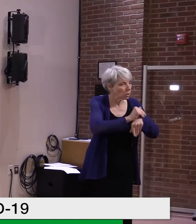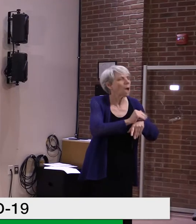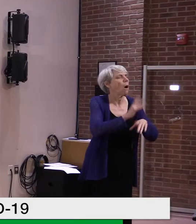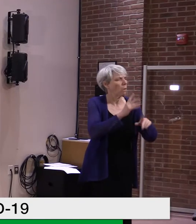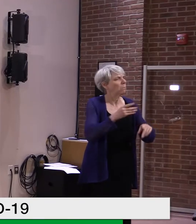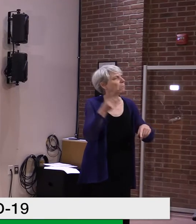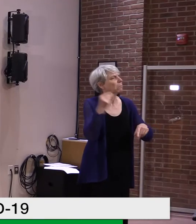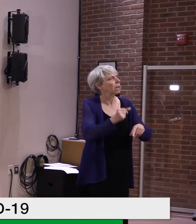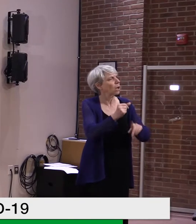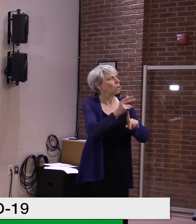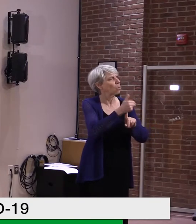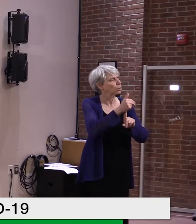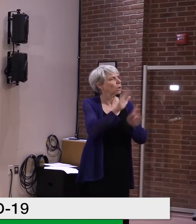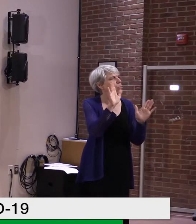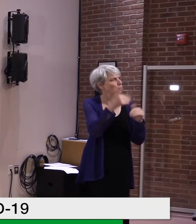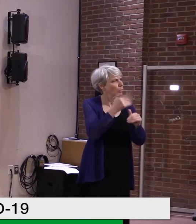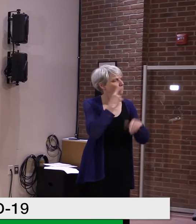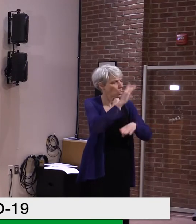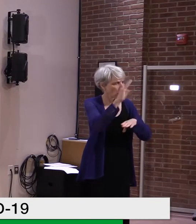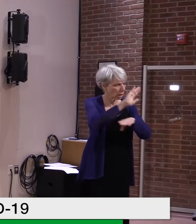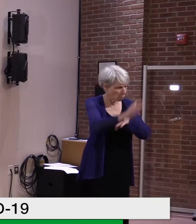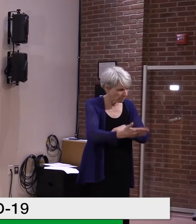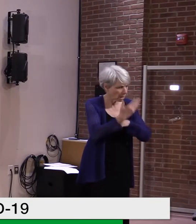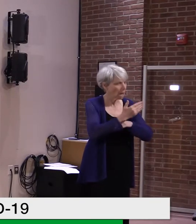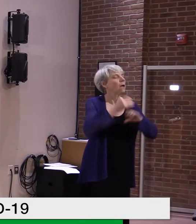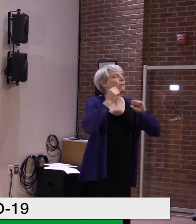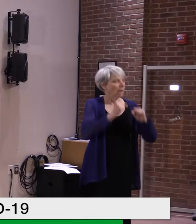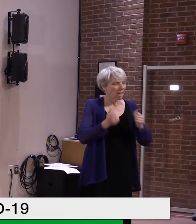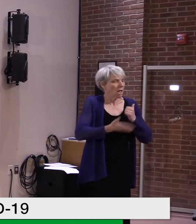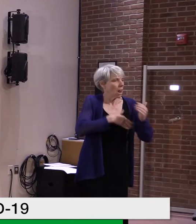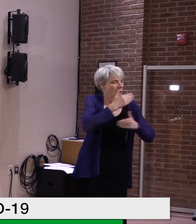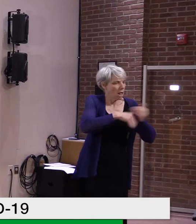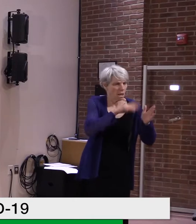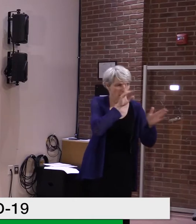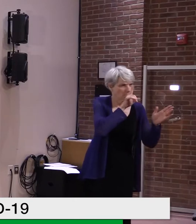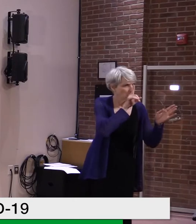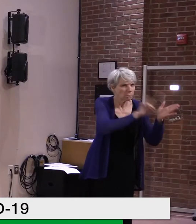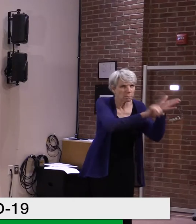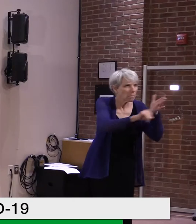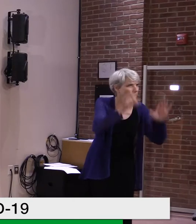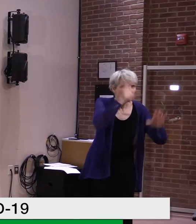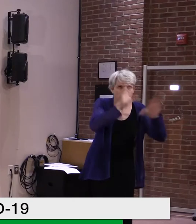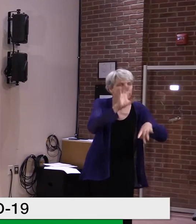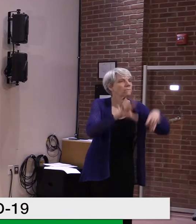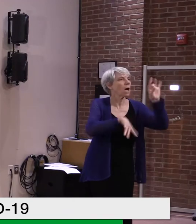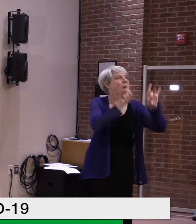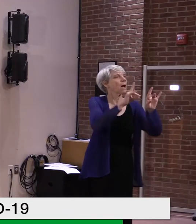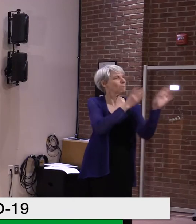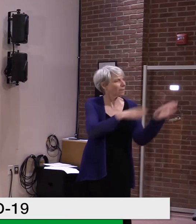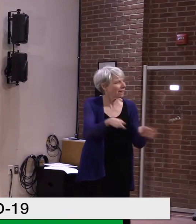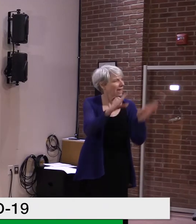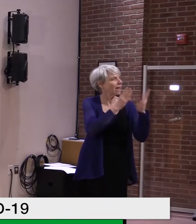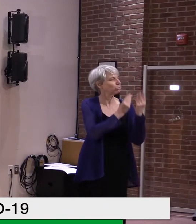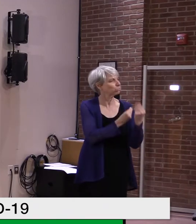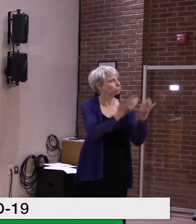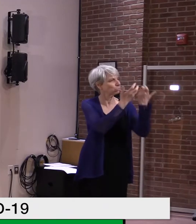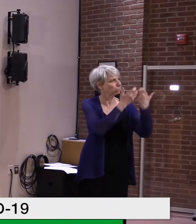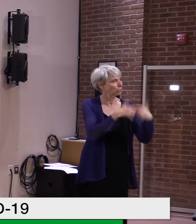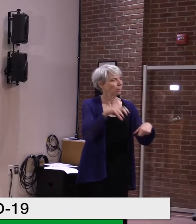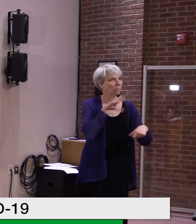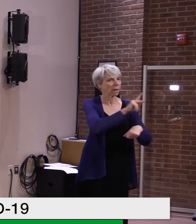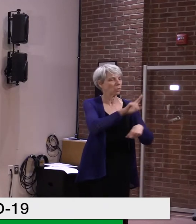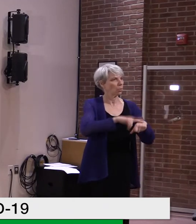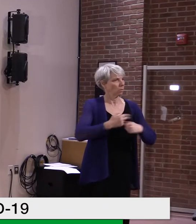in 2023, we have to transition to that size of a program. So a lot's going on here.